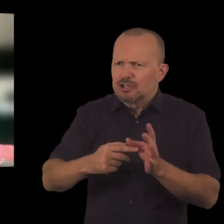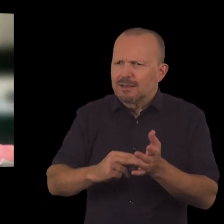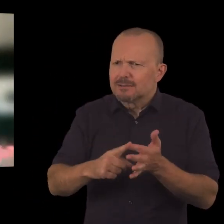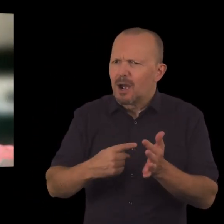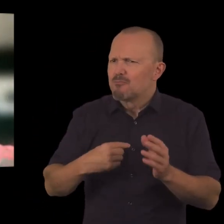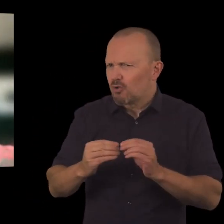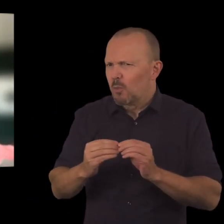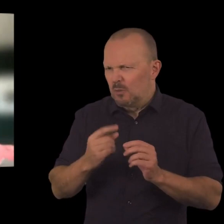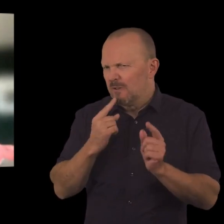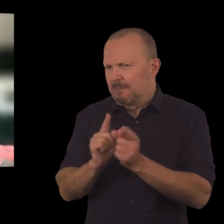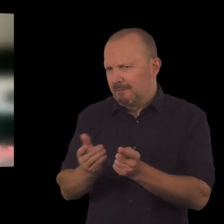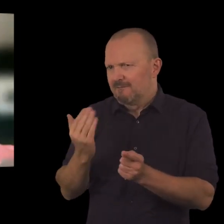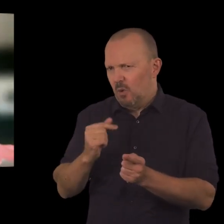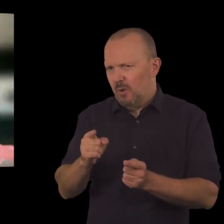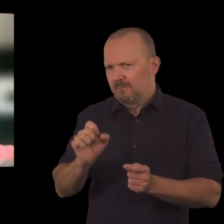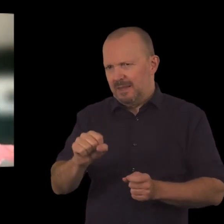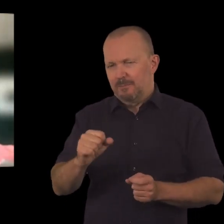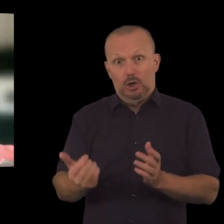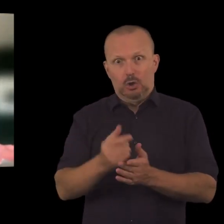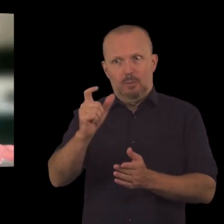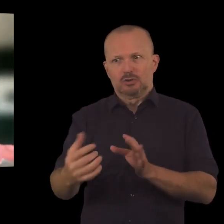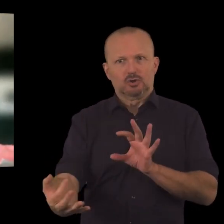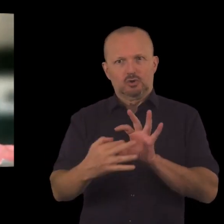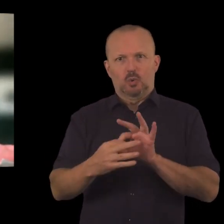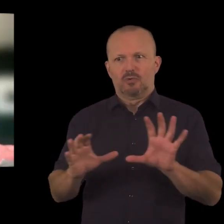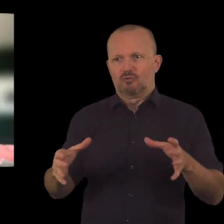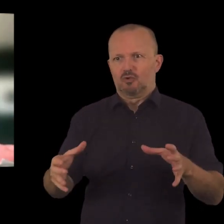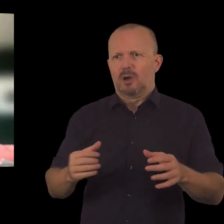Yeah. Oh, Janet, you're on mute.